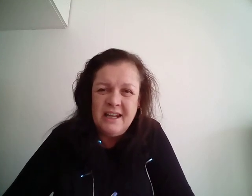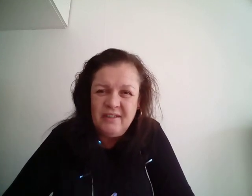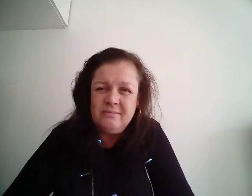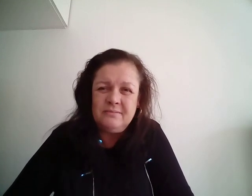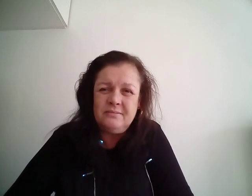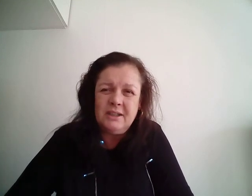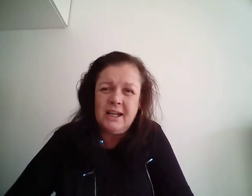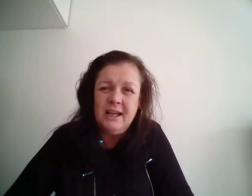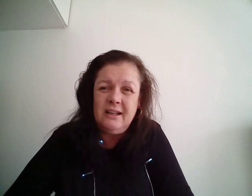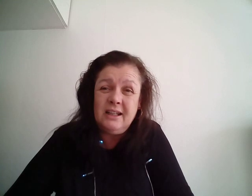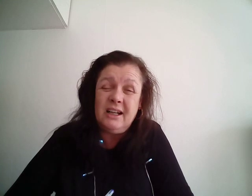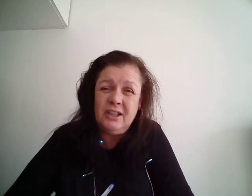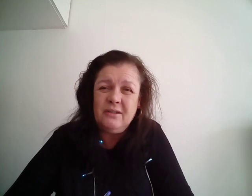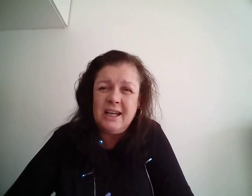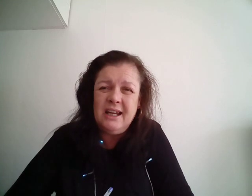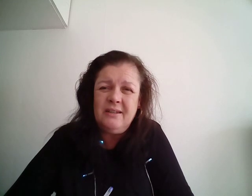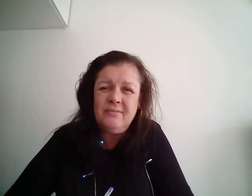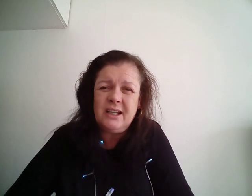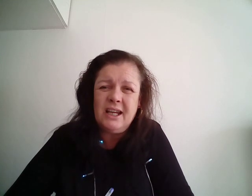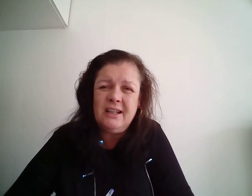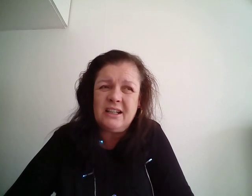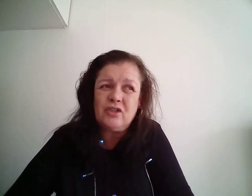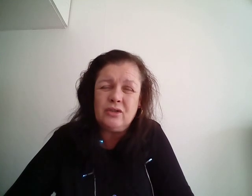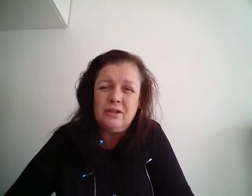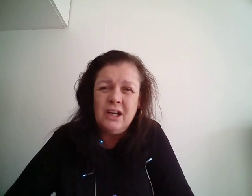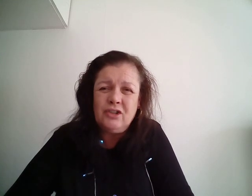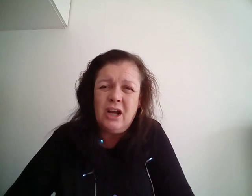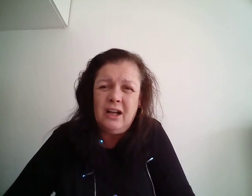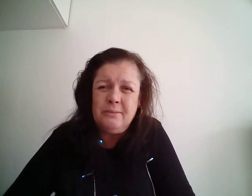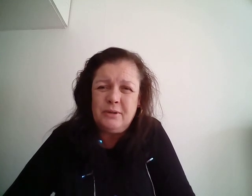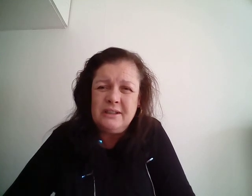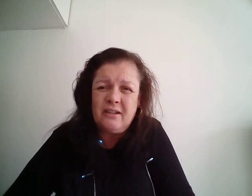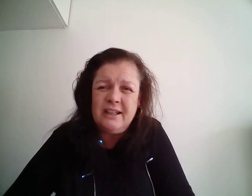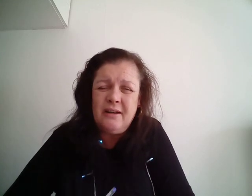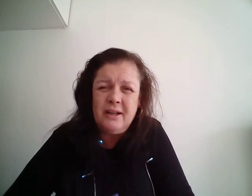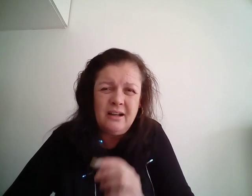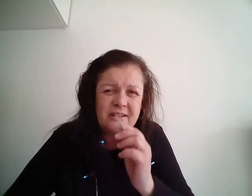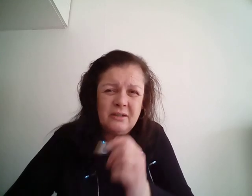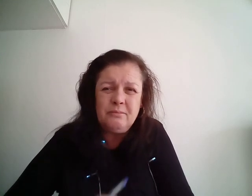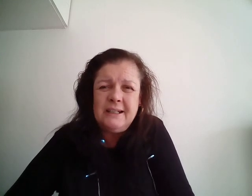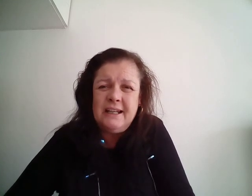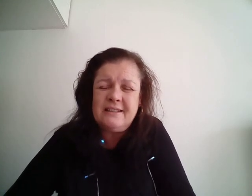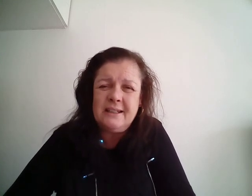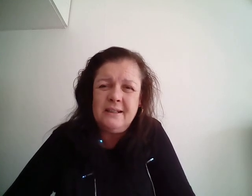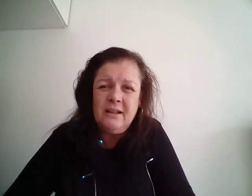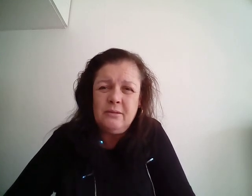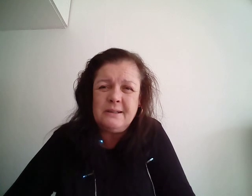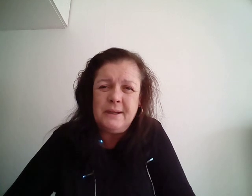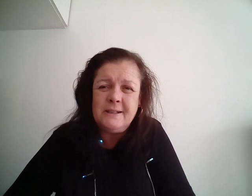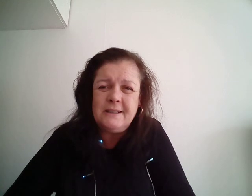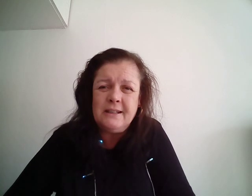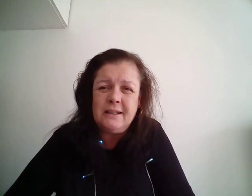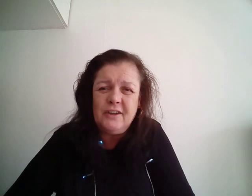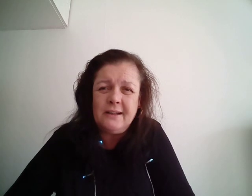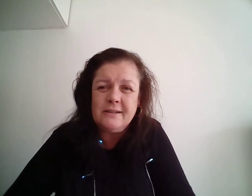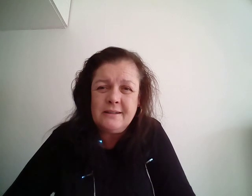never, okay, in our UK. Okay, that Charlie boy, sorry, there we are, stumbling here, see, with his pinky dinky fingers.